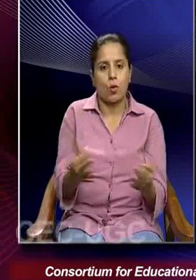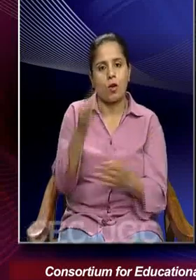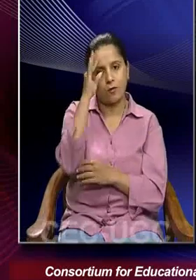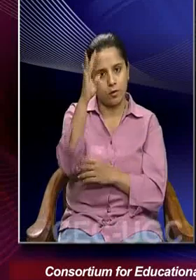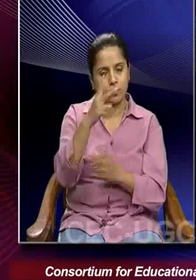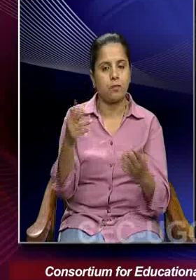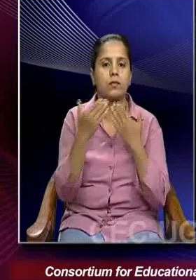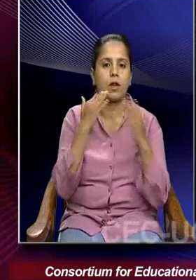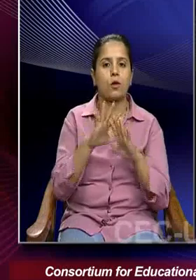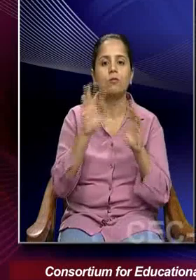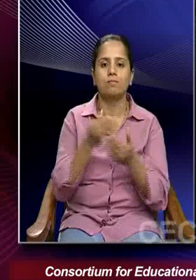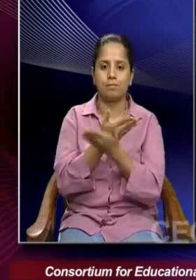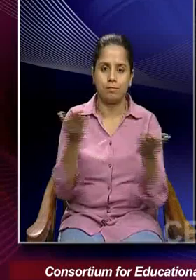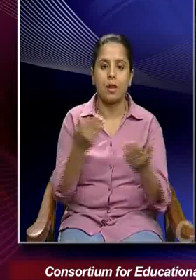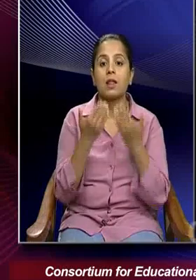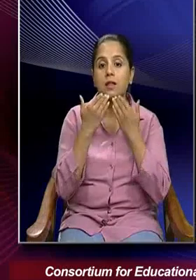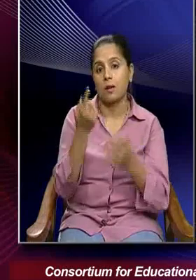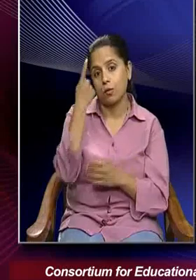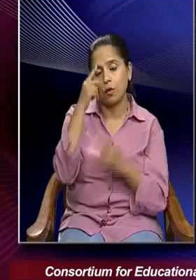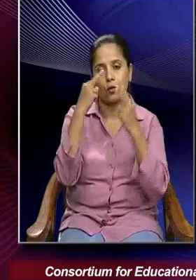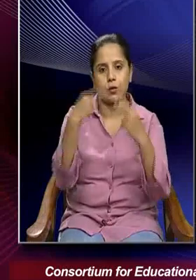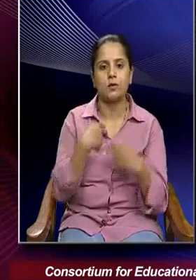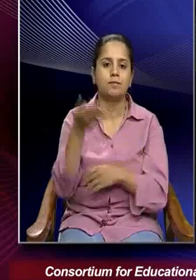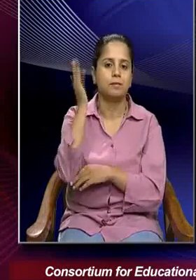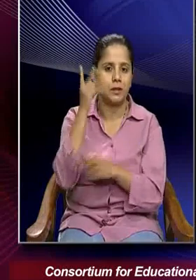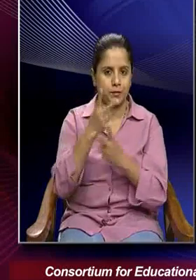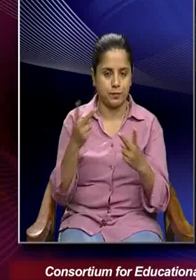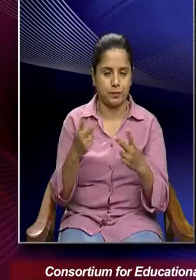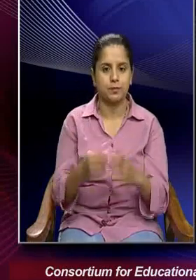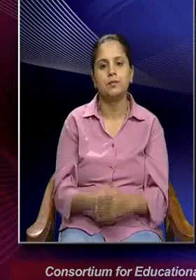So thank you all, and thank you for watching our lectures.